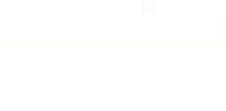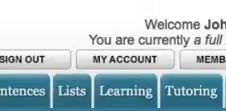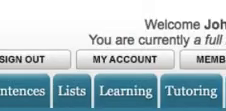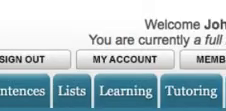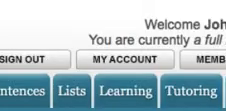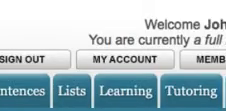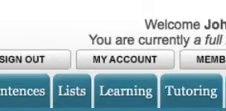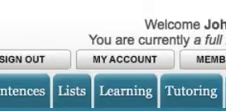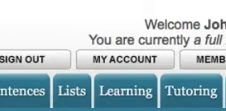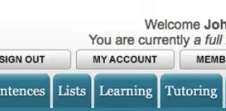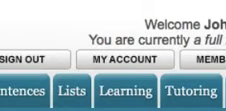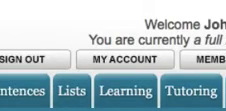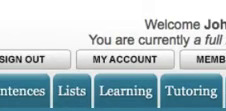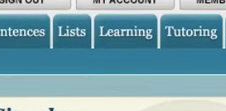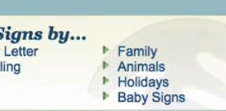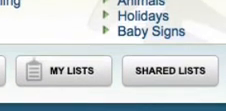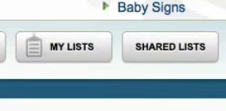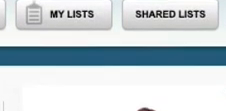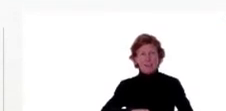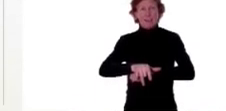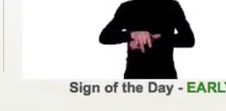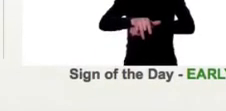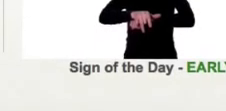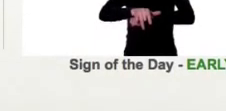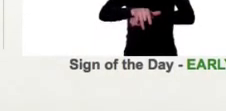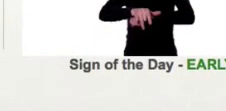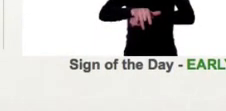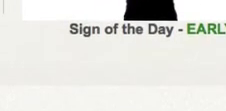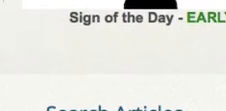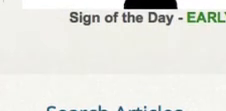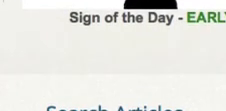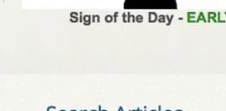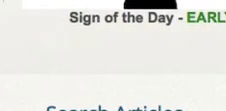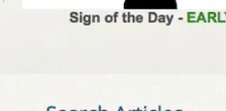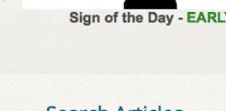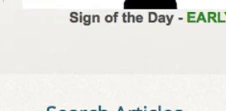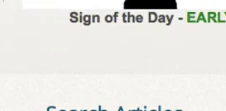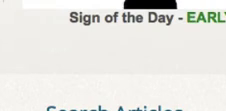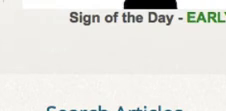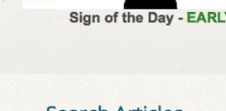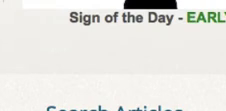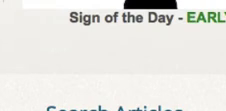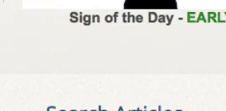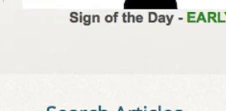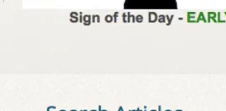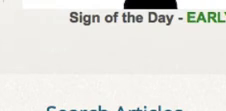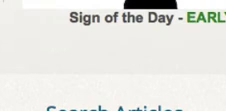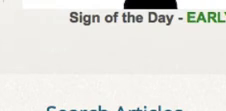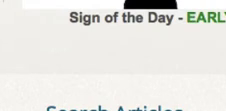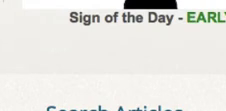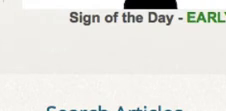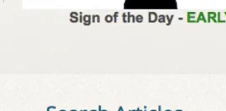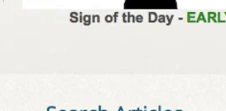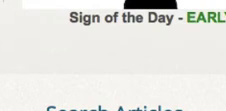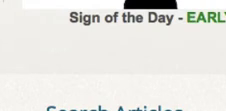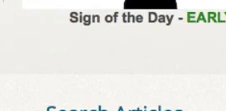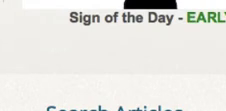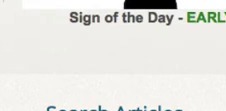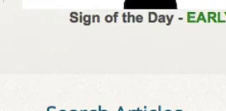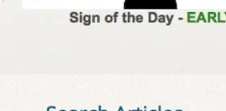page. All right. On the right hand side here of the home page is a list of things that